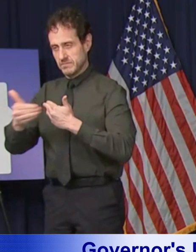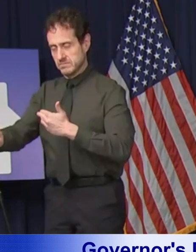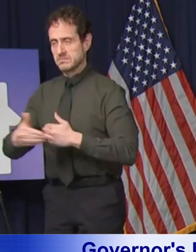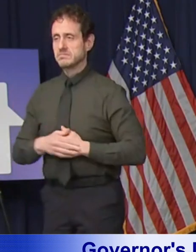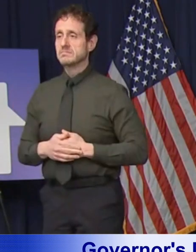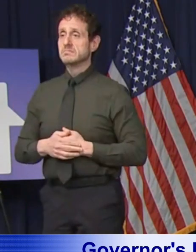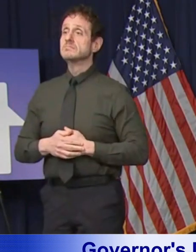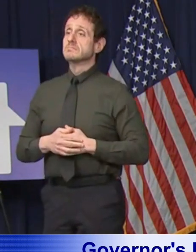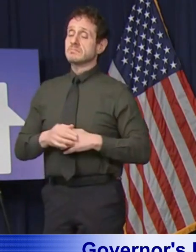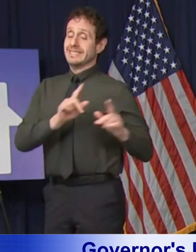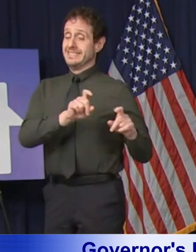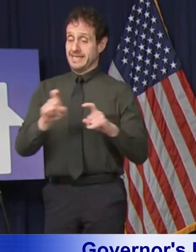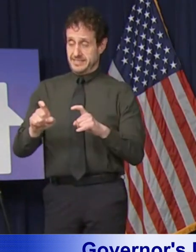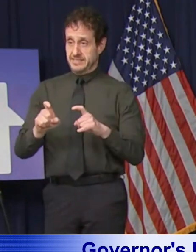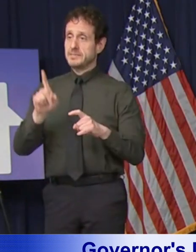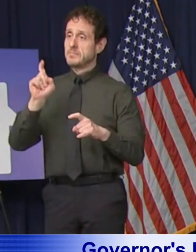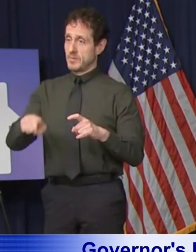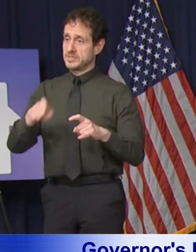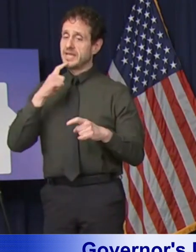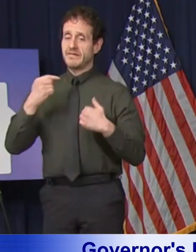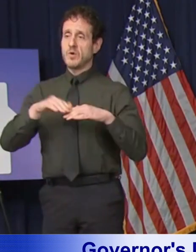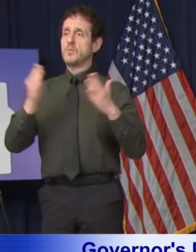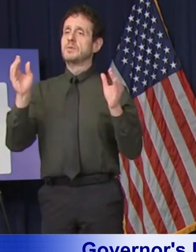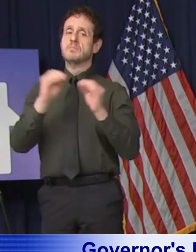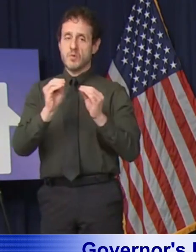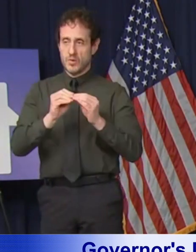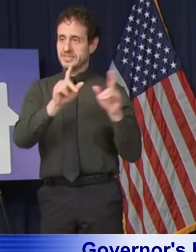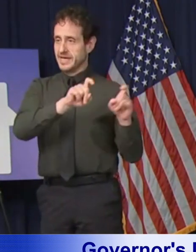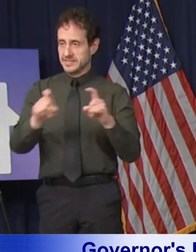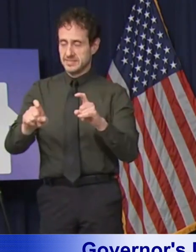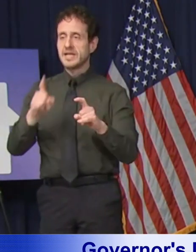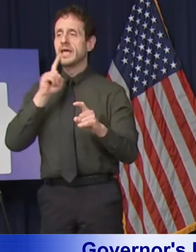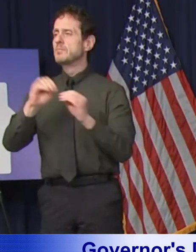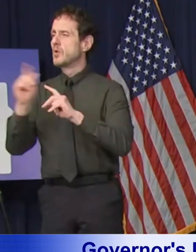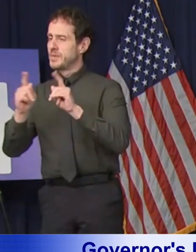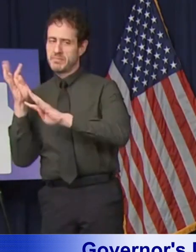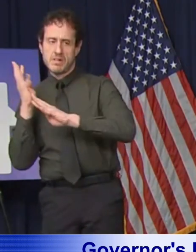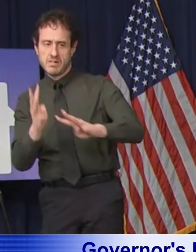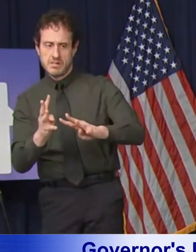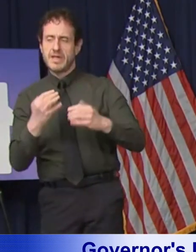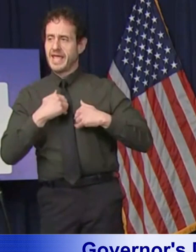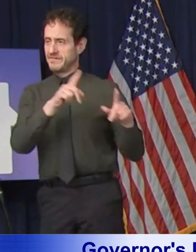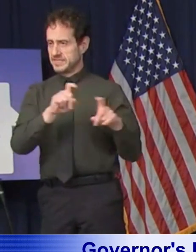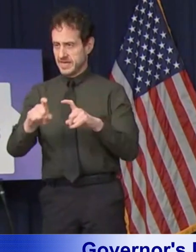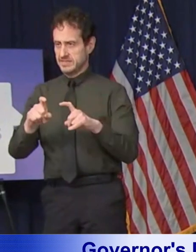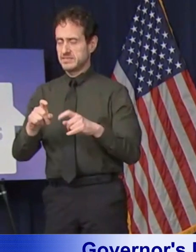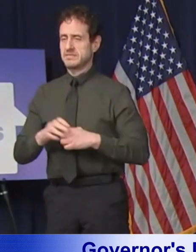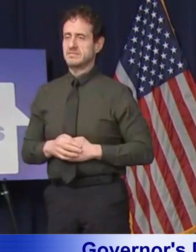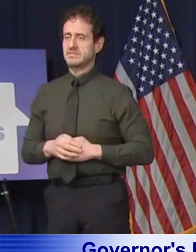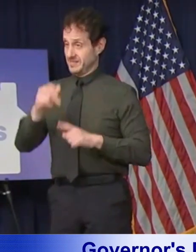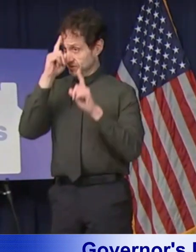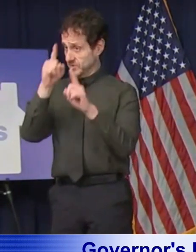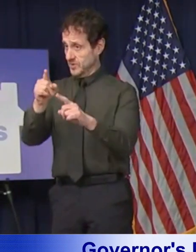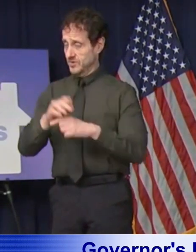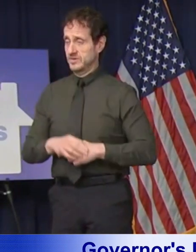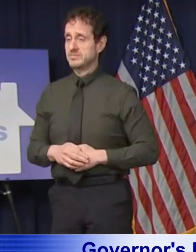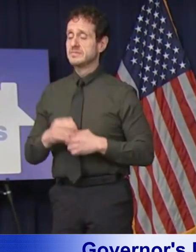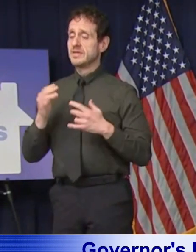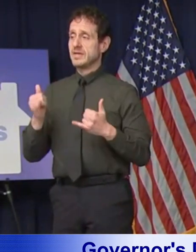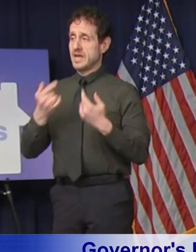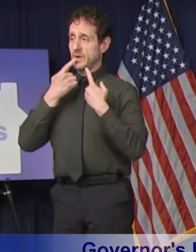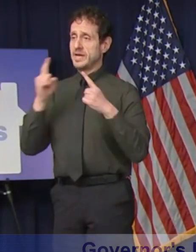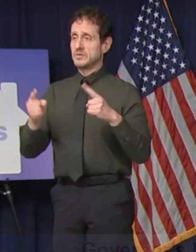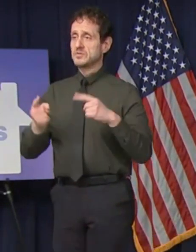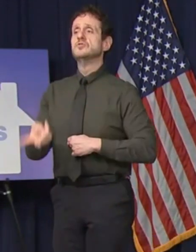more available and convenient to more people. So I'm pleased to announce 2 additional